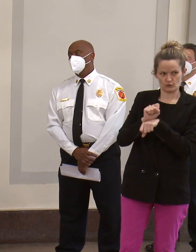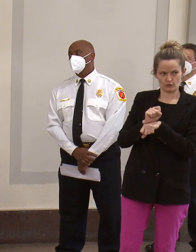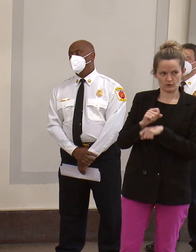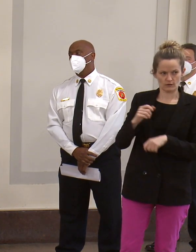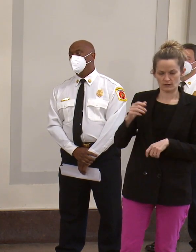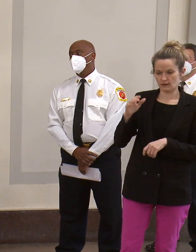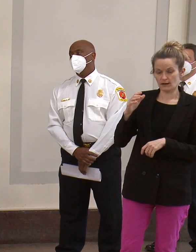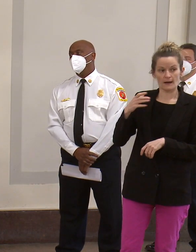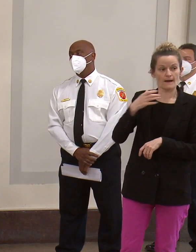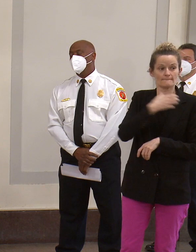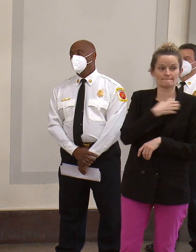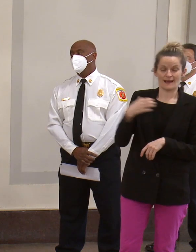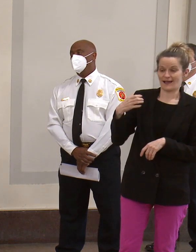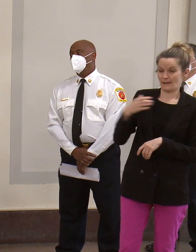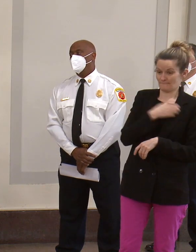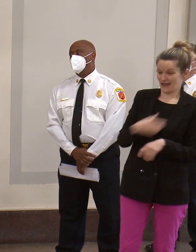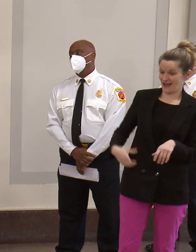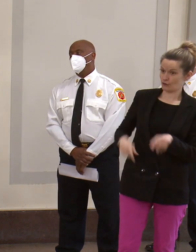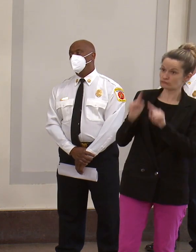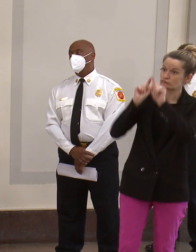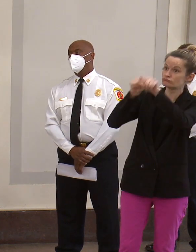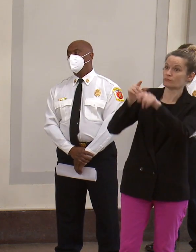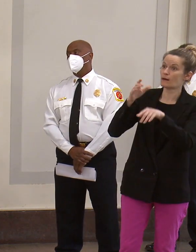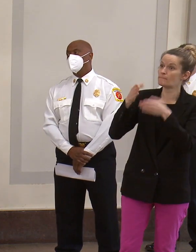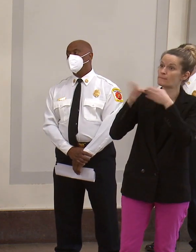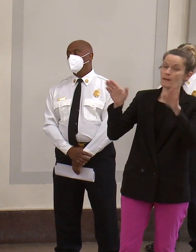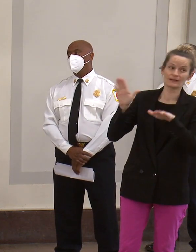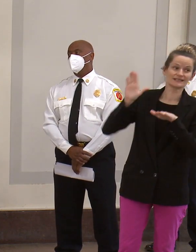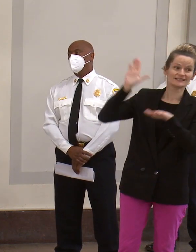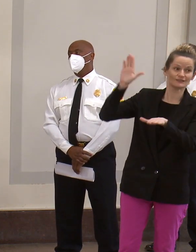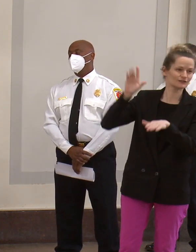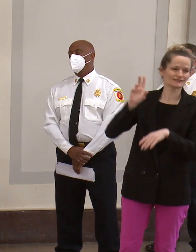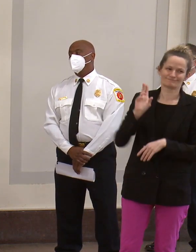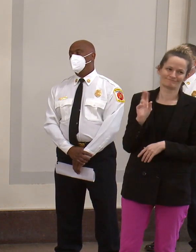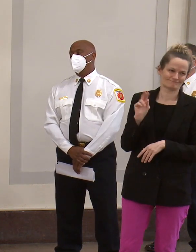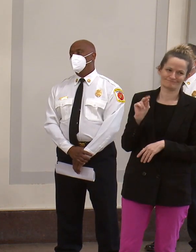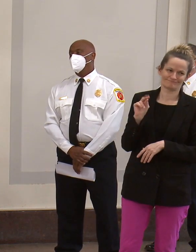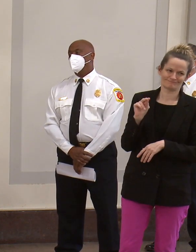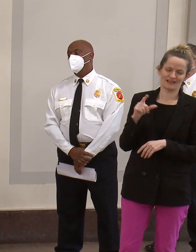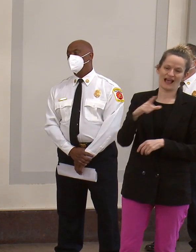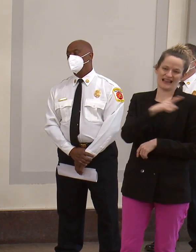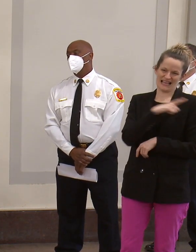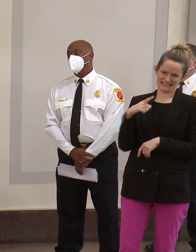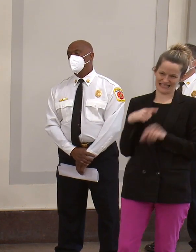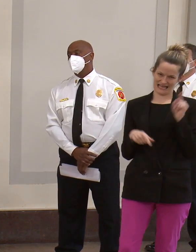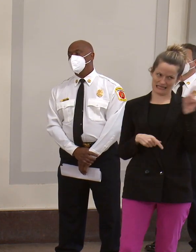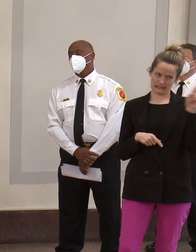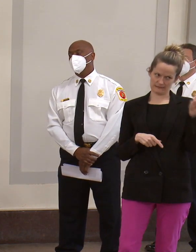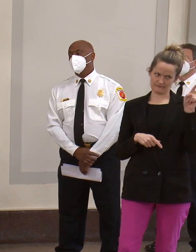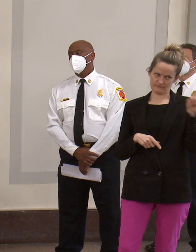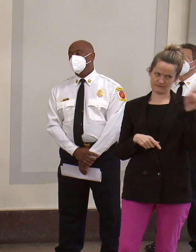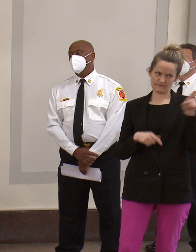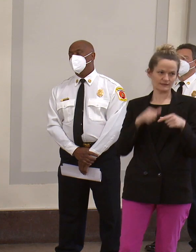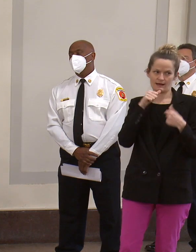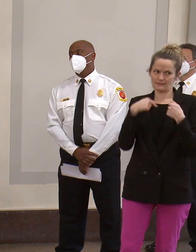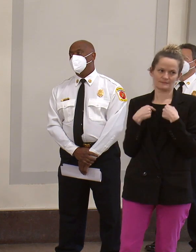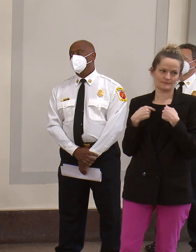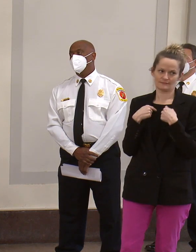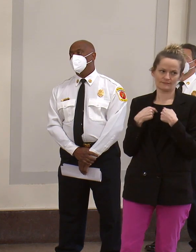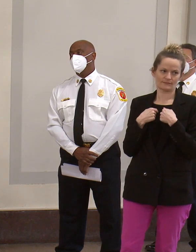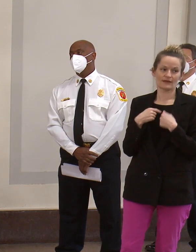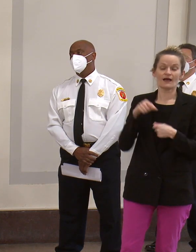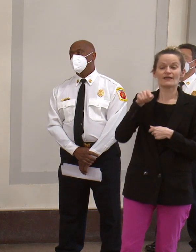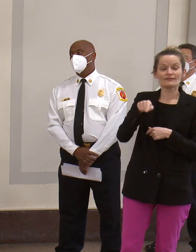hearings. The legislature does that. And also understand, again, that this report was conducted by the school